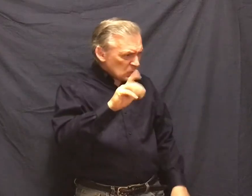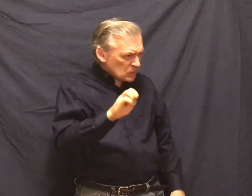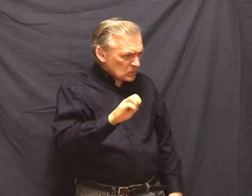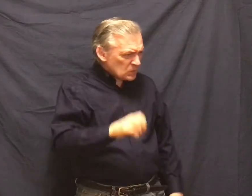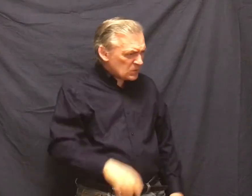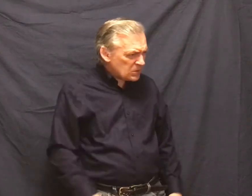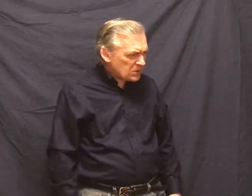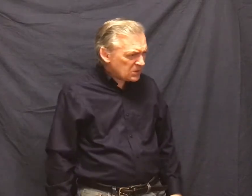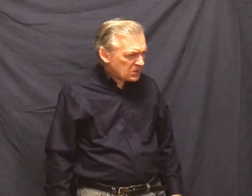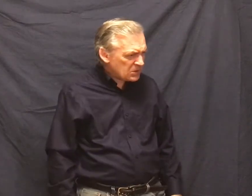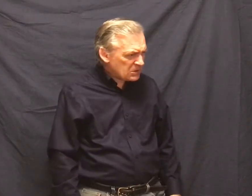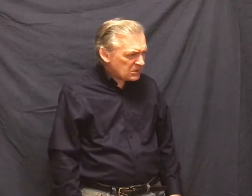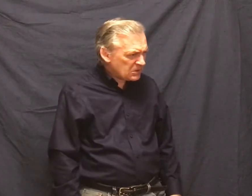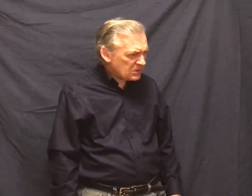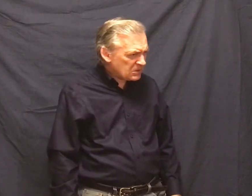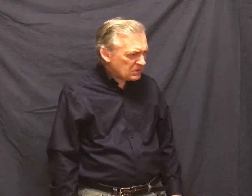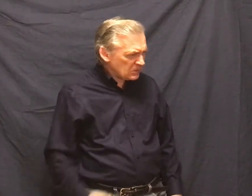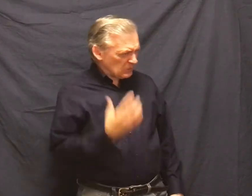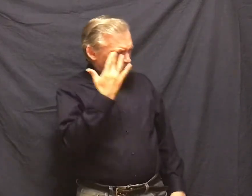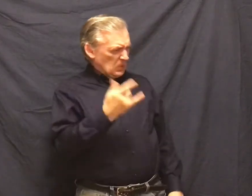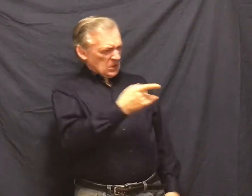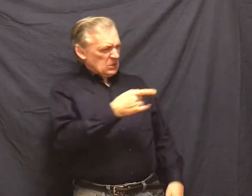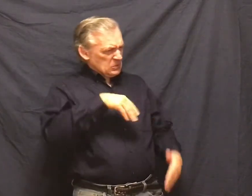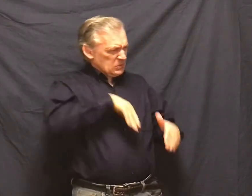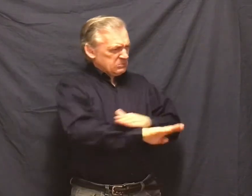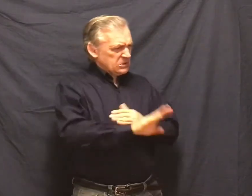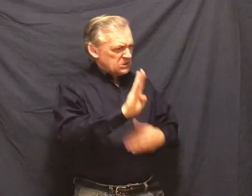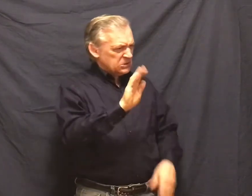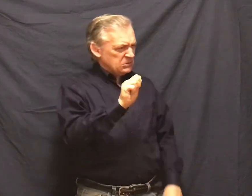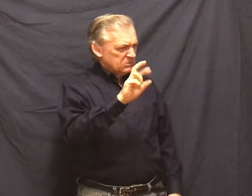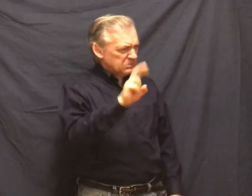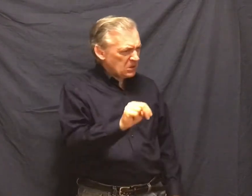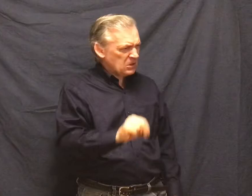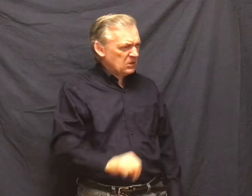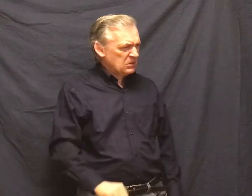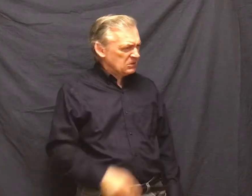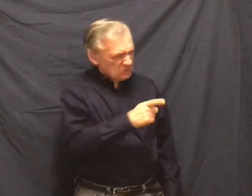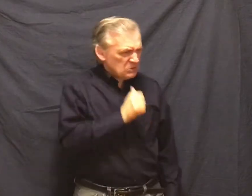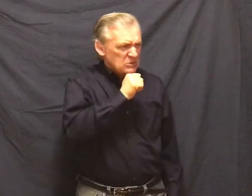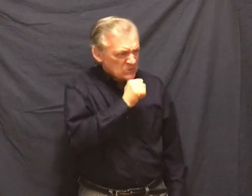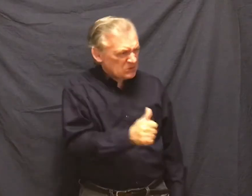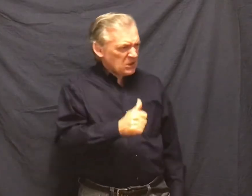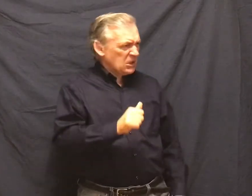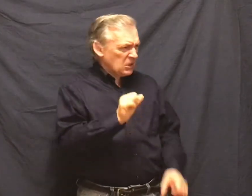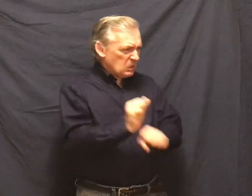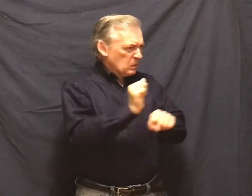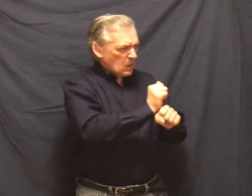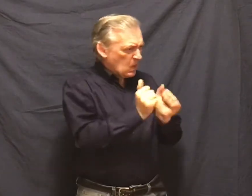They's no call for a bucker to come into the barn at all. You ain't no Skinner. You ain't got nothing to do with the horses.